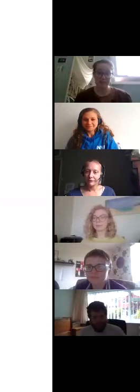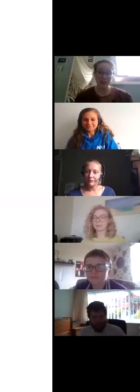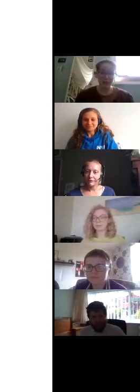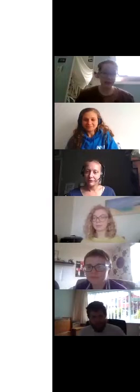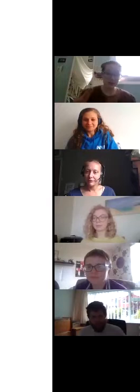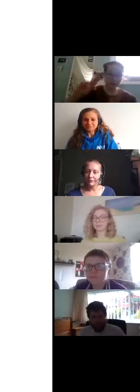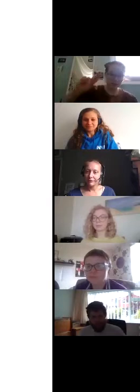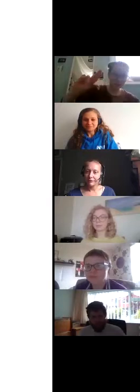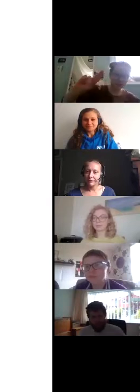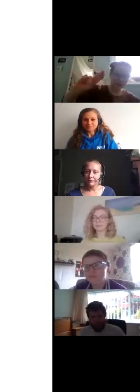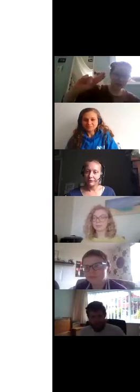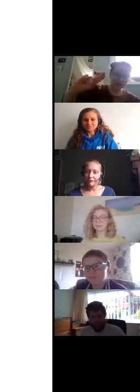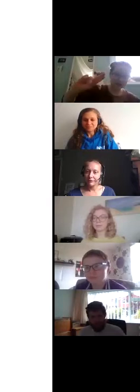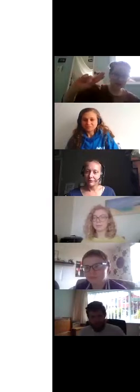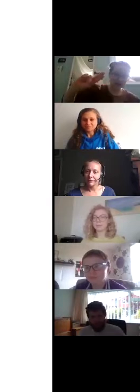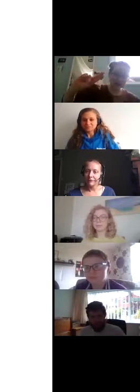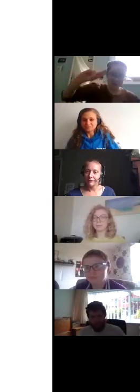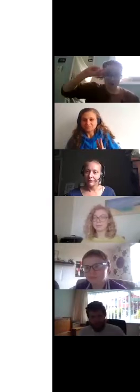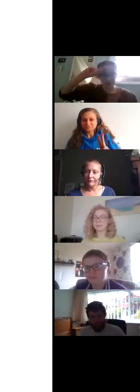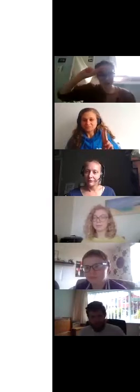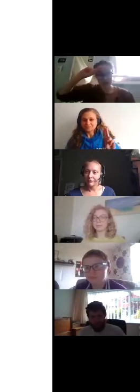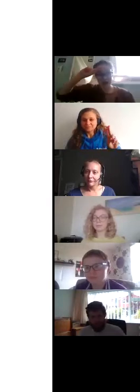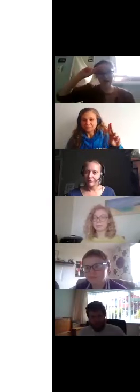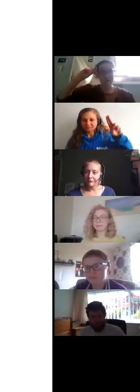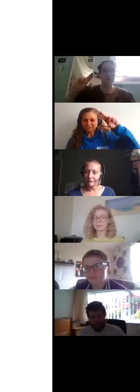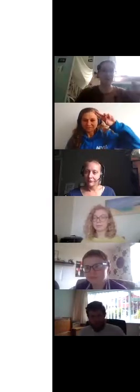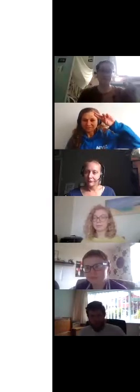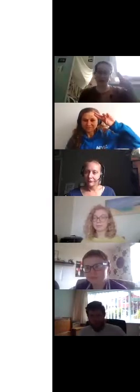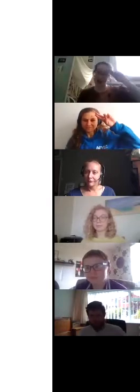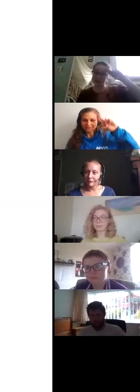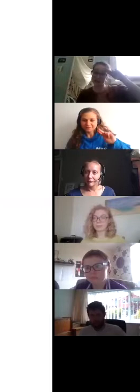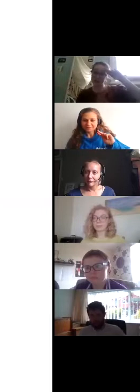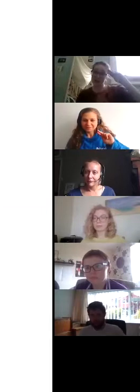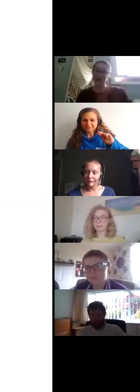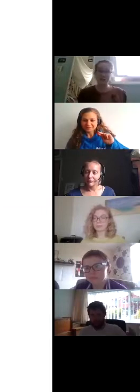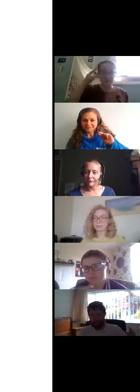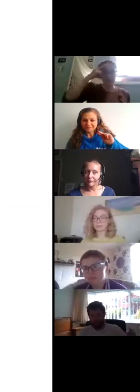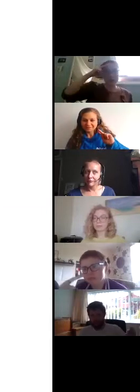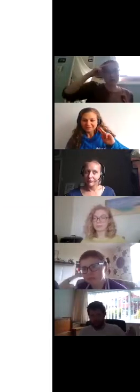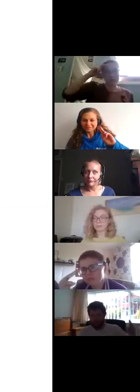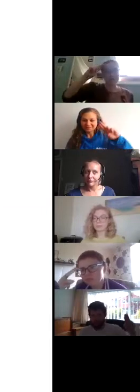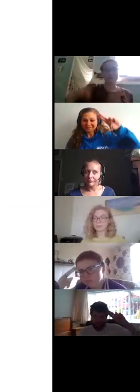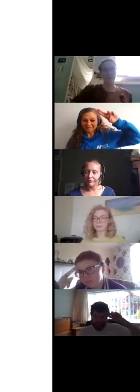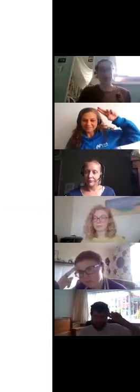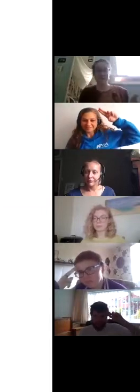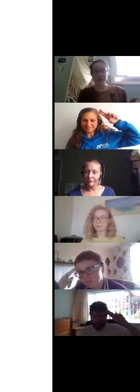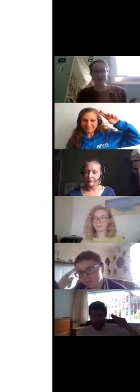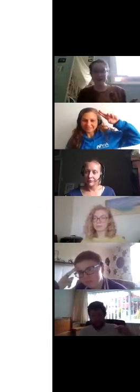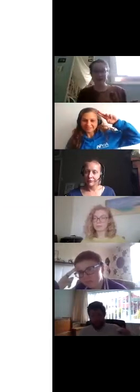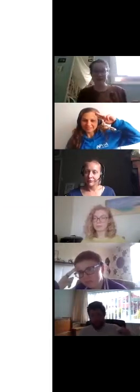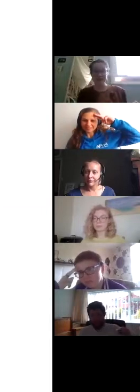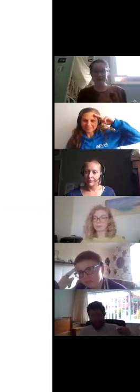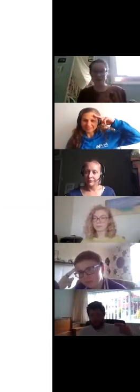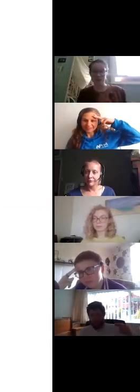name. A name, you do 2 fingers like this against your head. And so remember, if you're left-handed, it'll be the other hand. So if you're